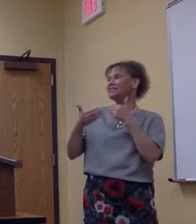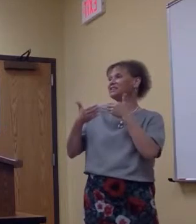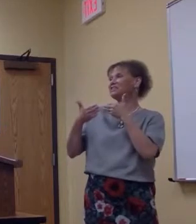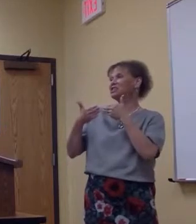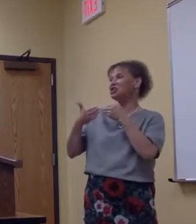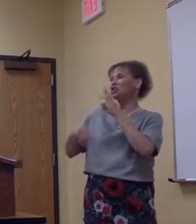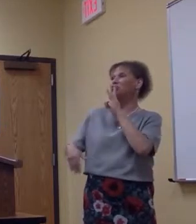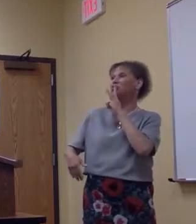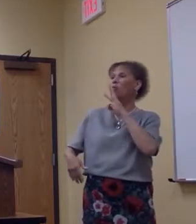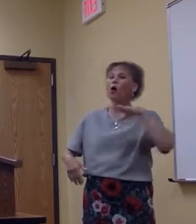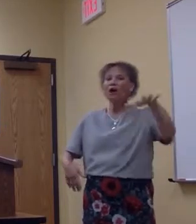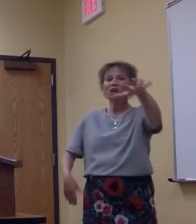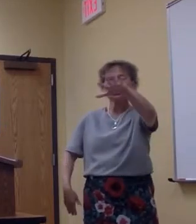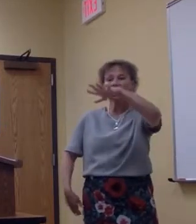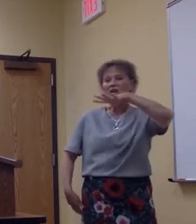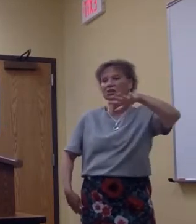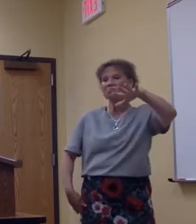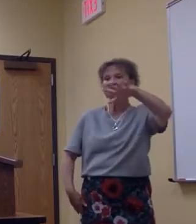lives near the water.